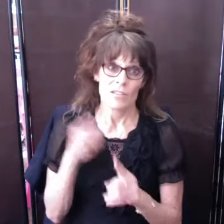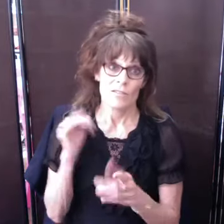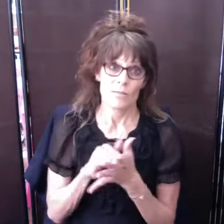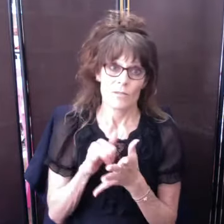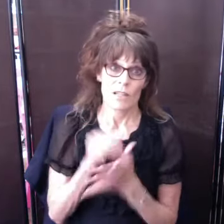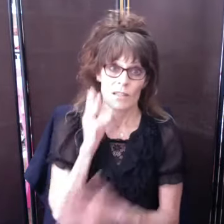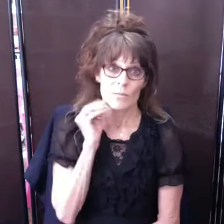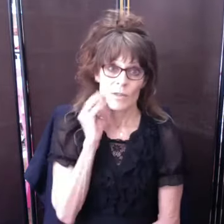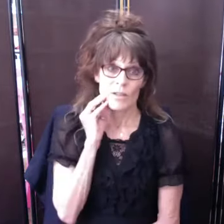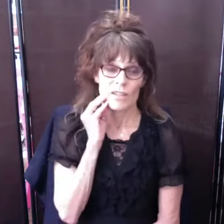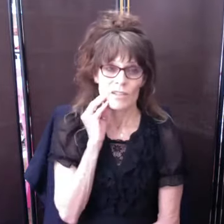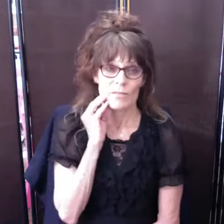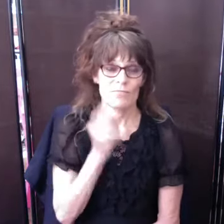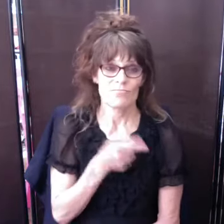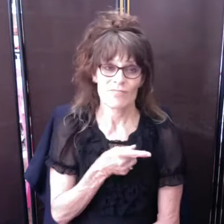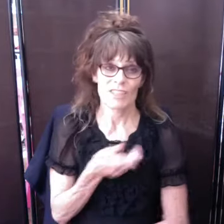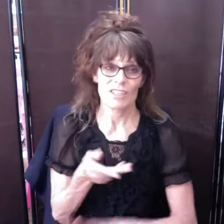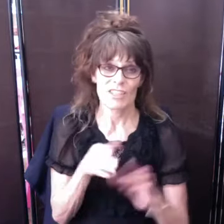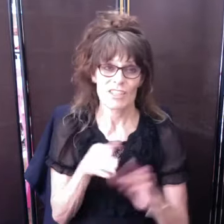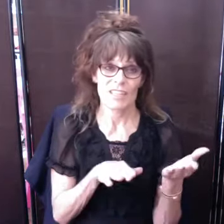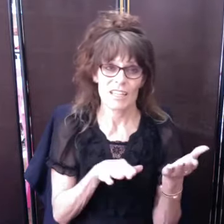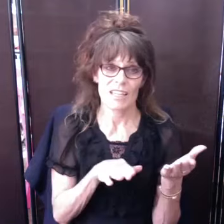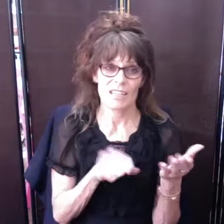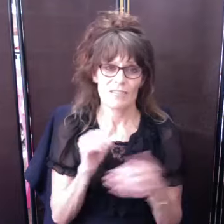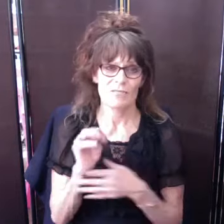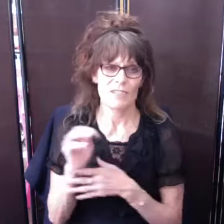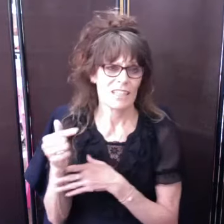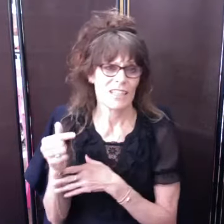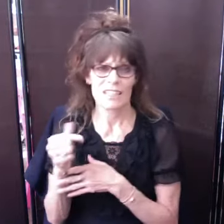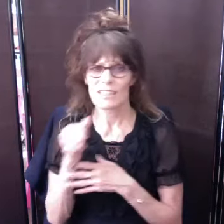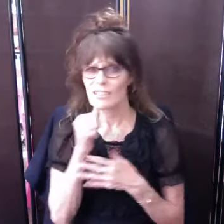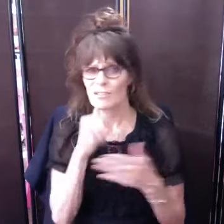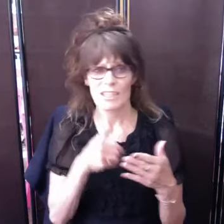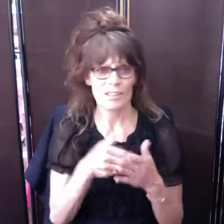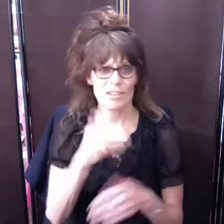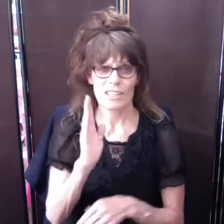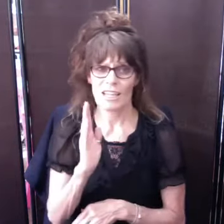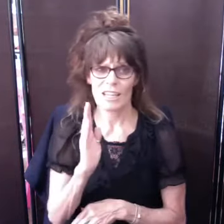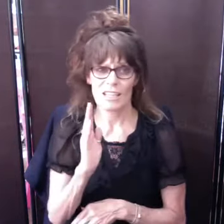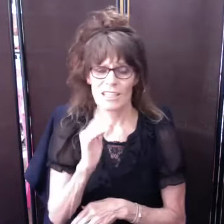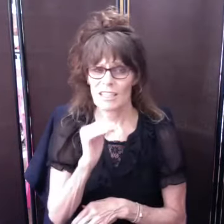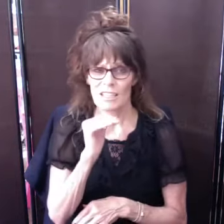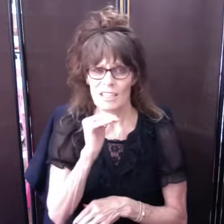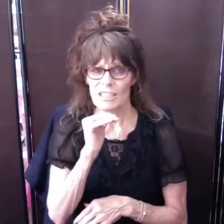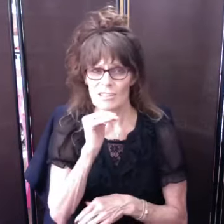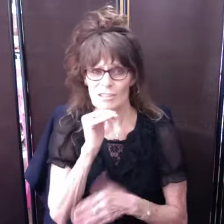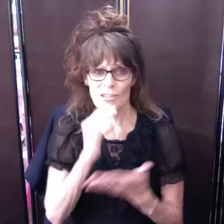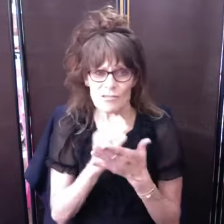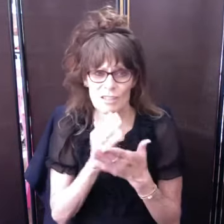she died was, oh my God, don't ever get too close to that power. Don't ever let your guard down. That power will